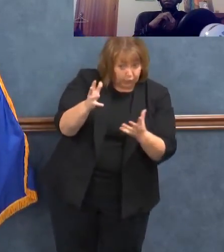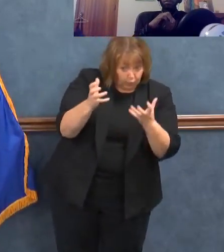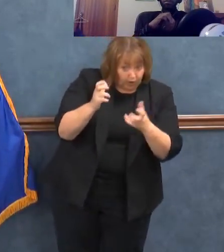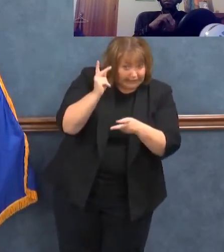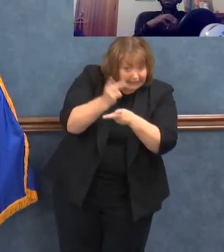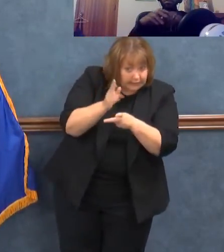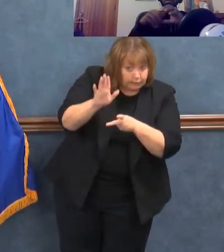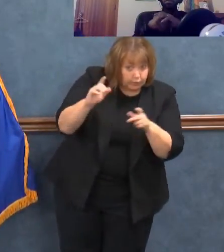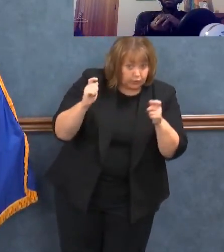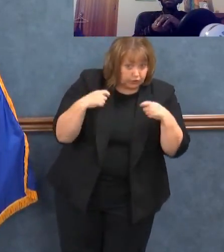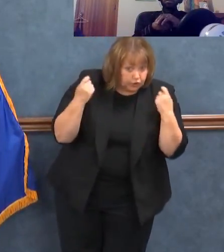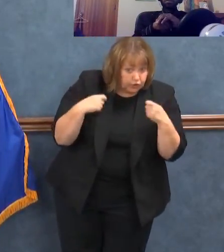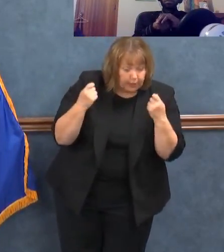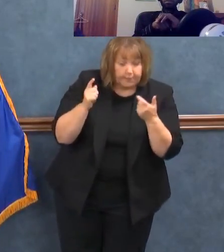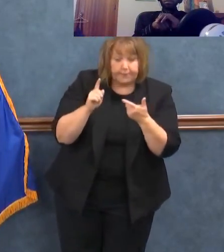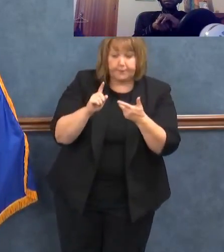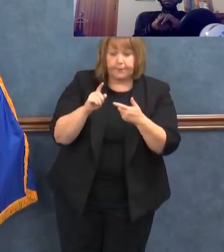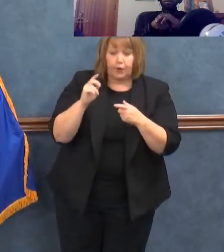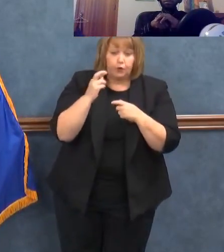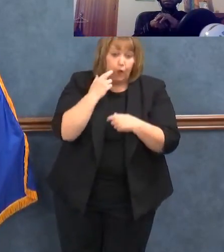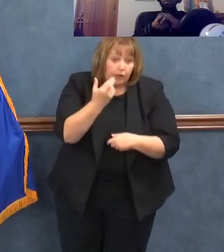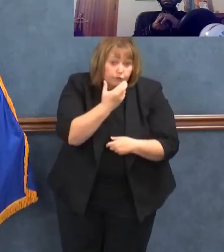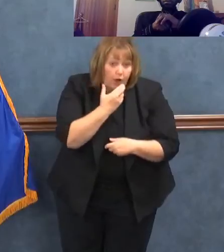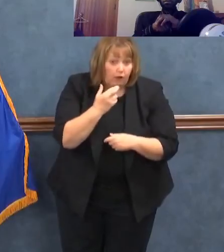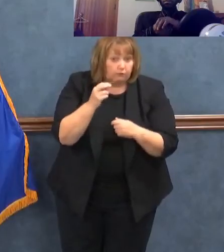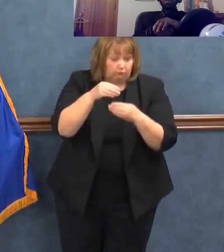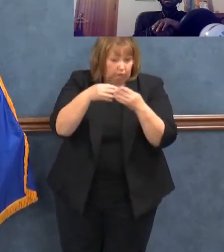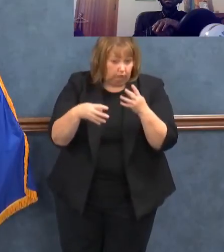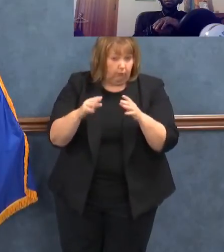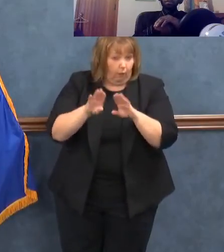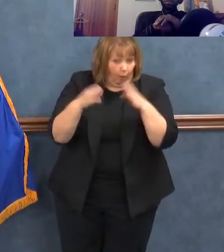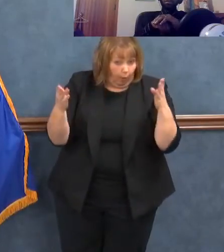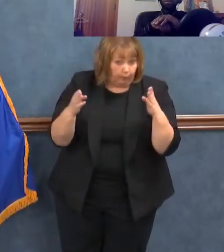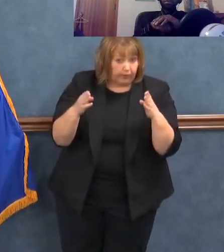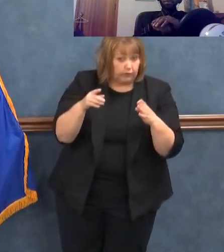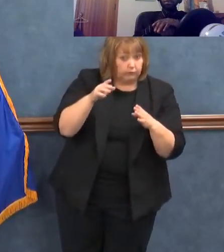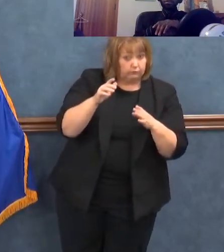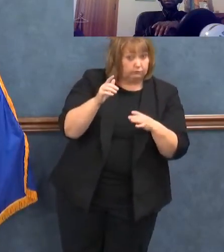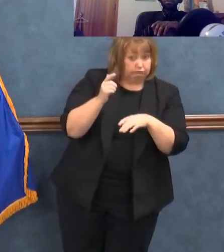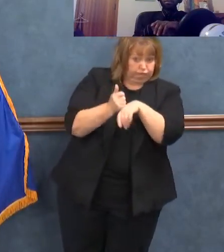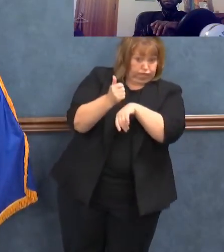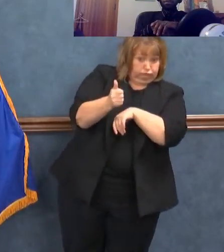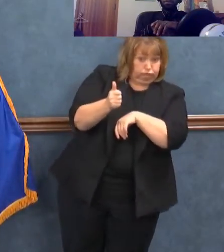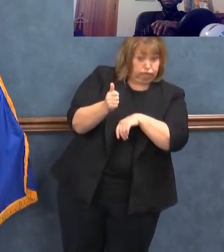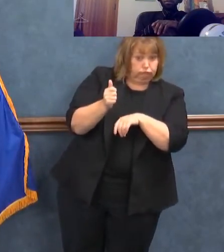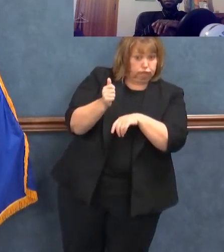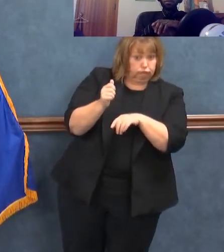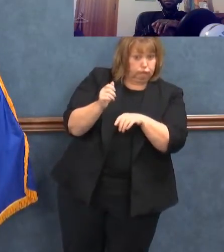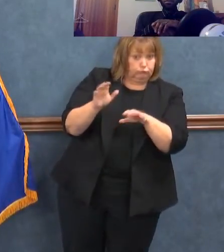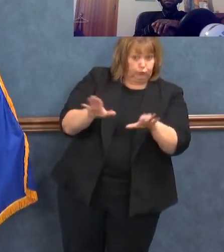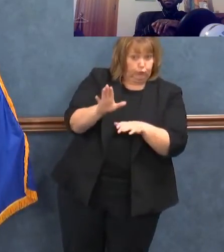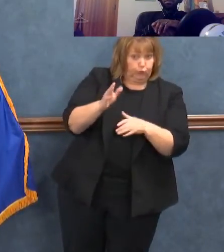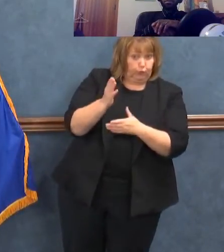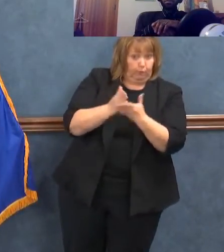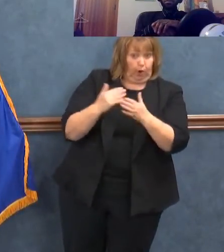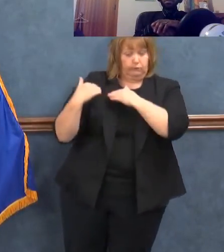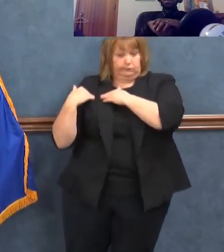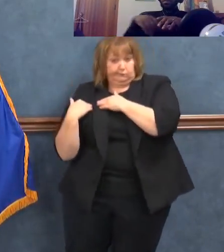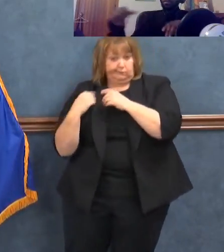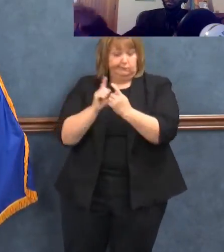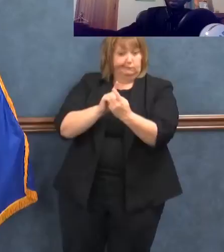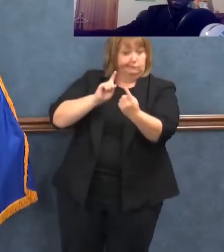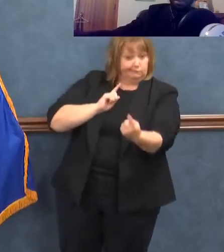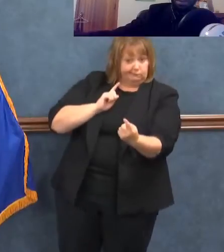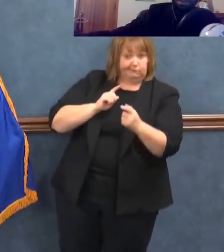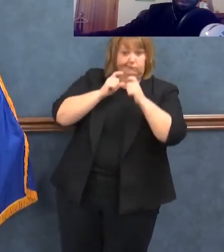activities open can do their part to make this happen. Those that don't will be the ones responsible for further